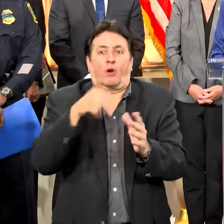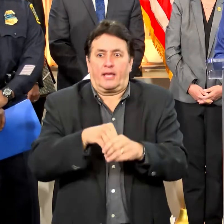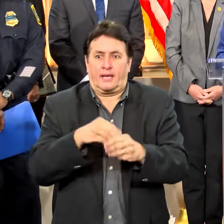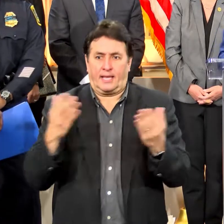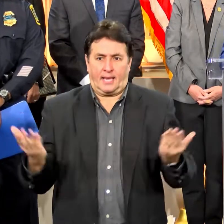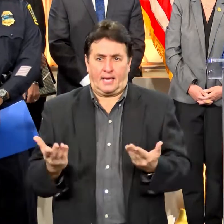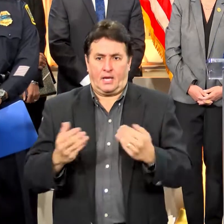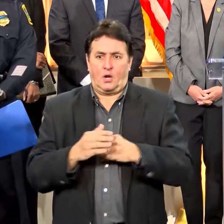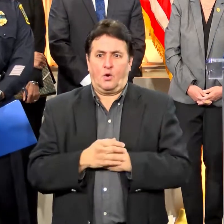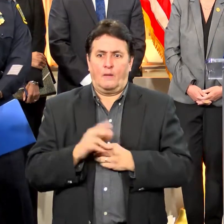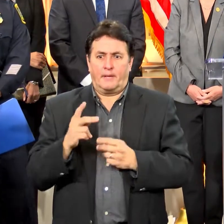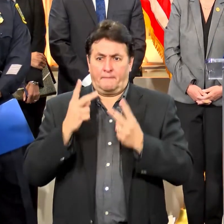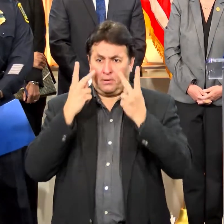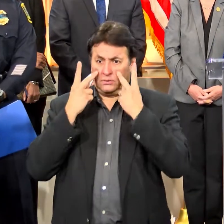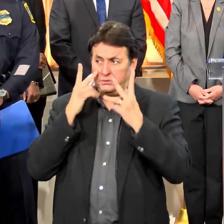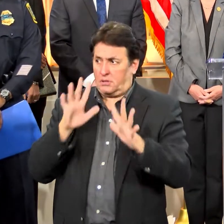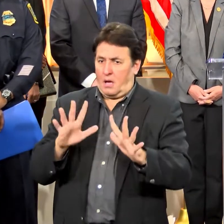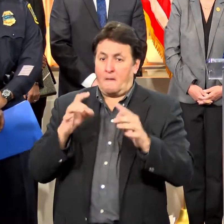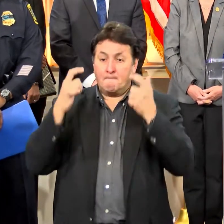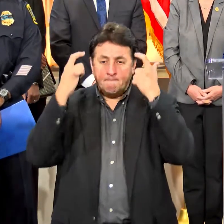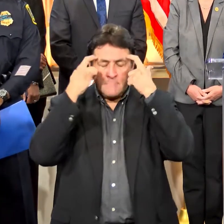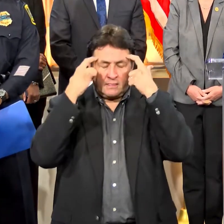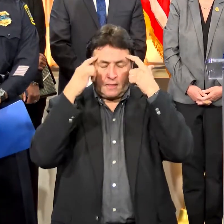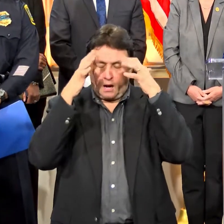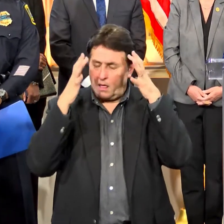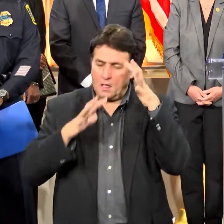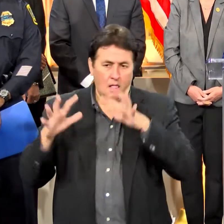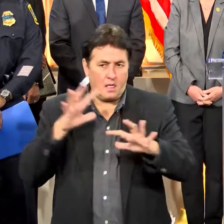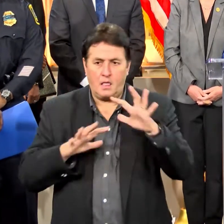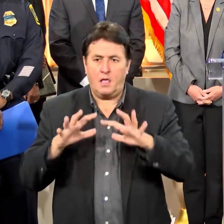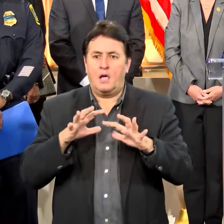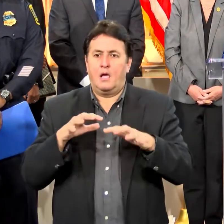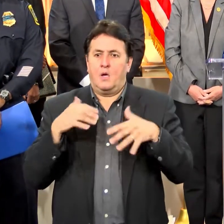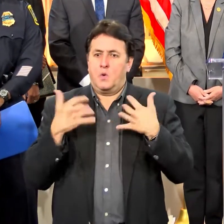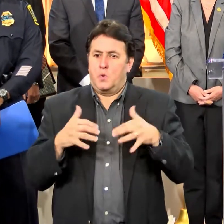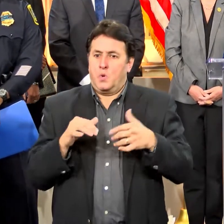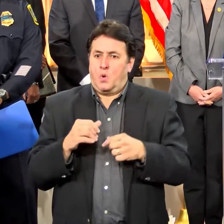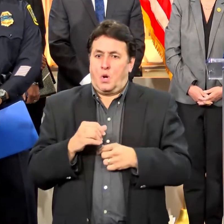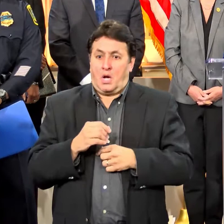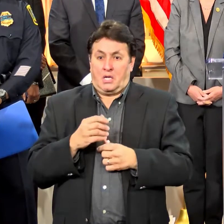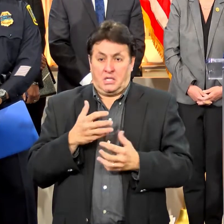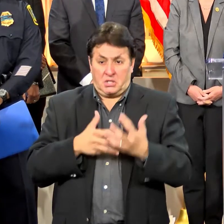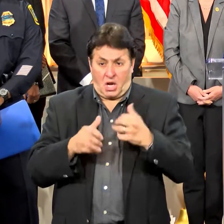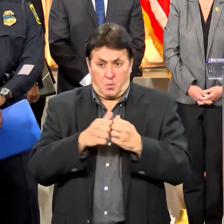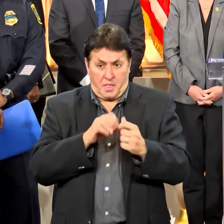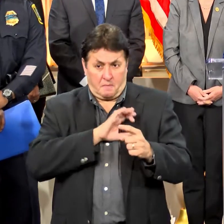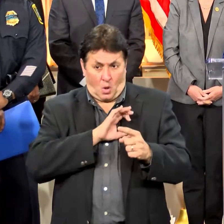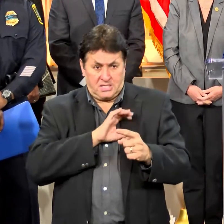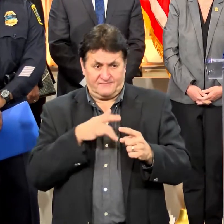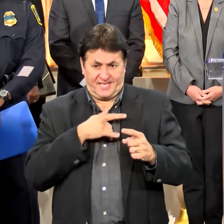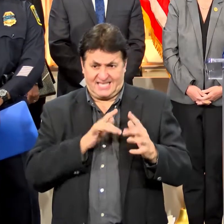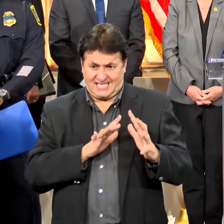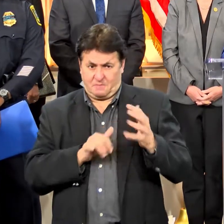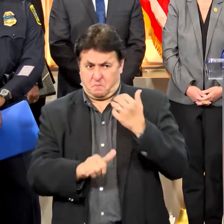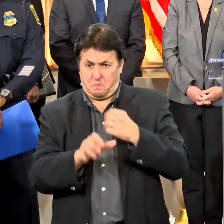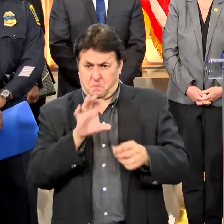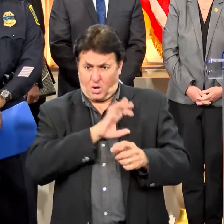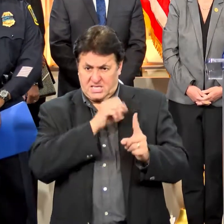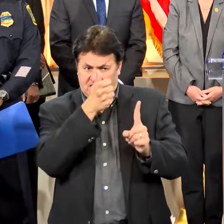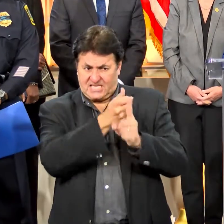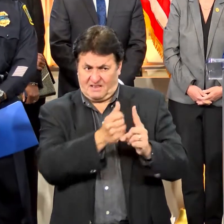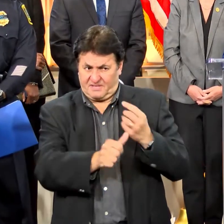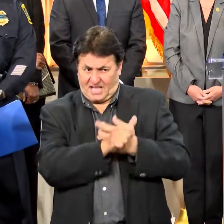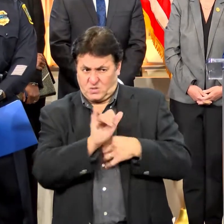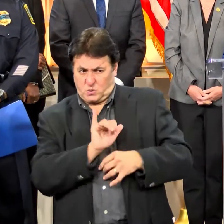mental health distress, leading to interactions with police resulting in dangerous or deadly outcomes. Last